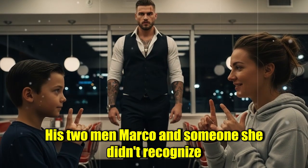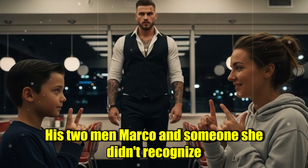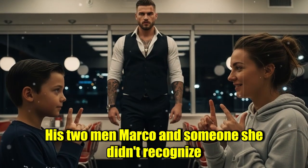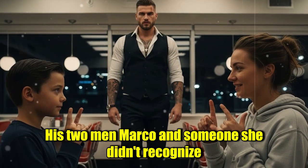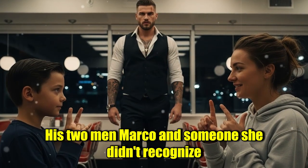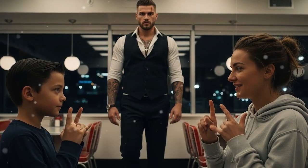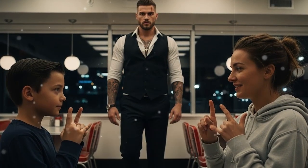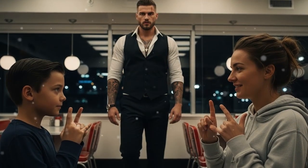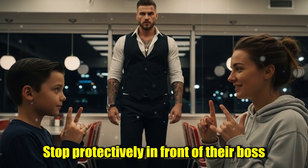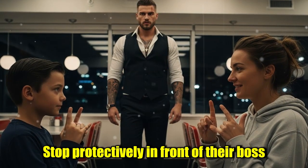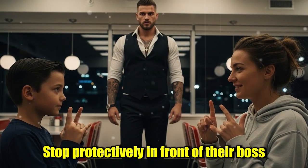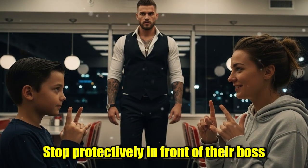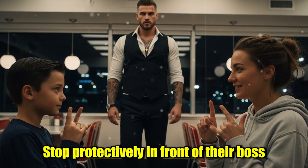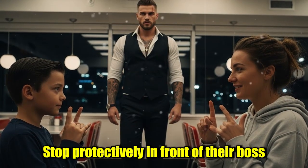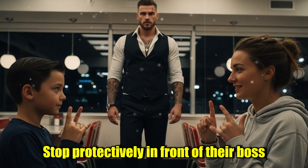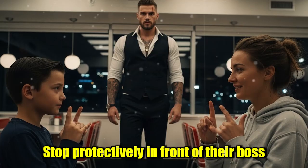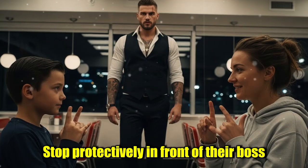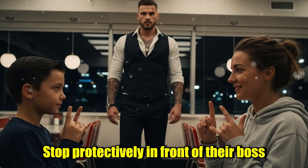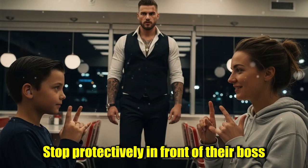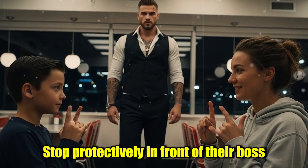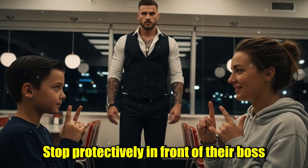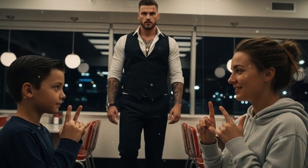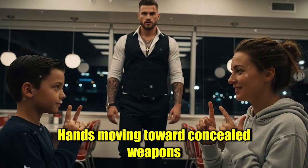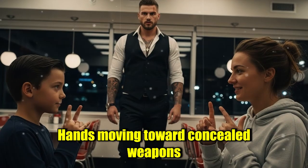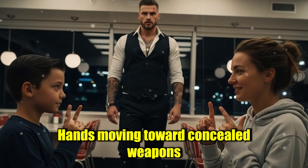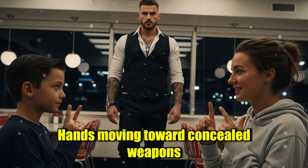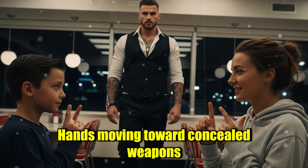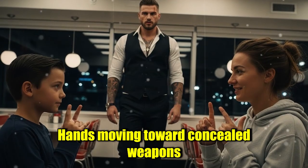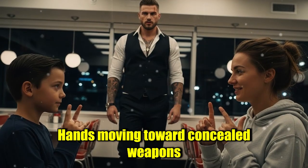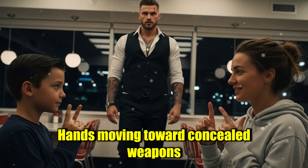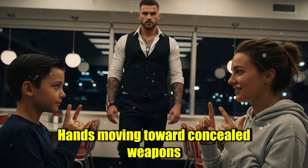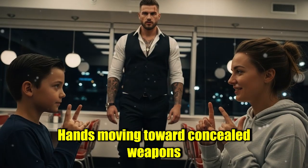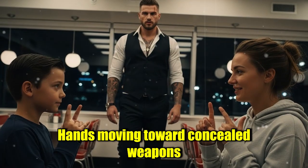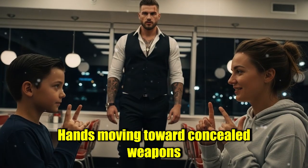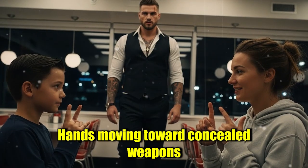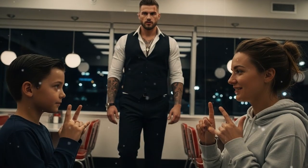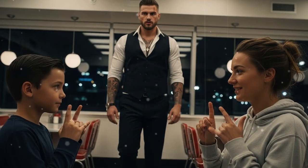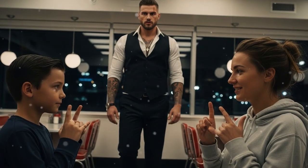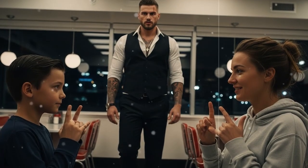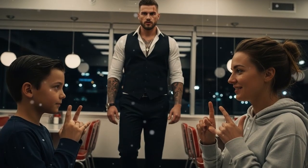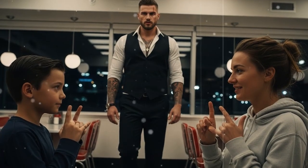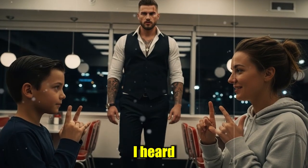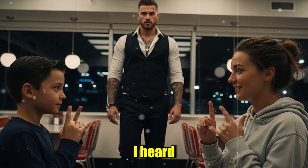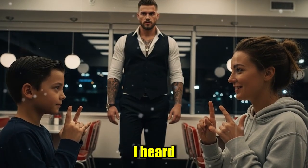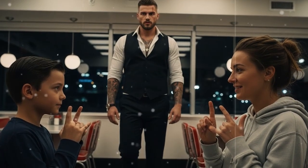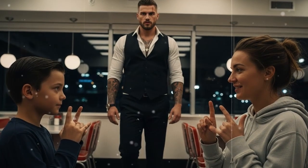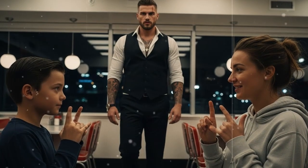didn't recognize, stepped protectively in front of their boss, hands moving toward concealed weapons. "I heard,"